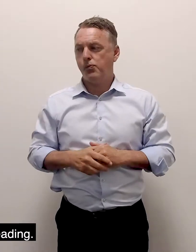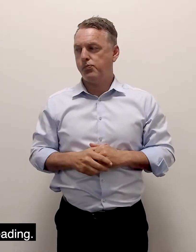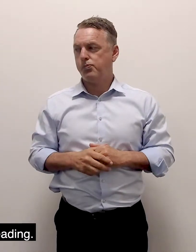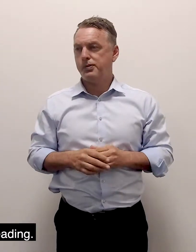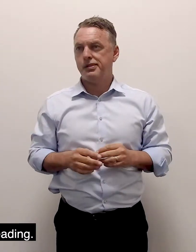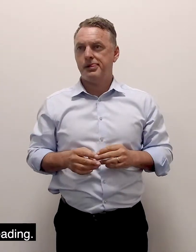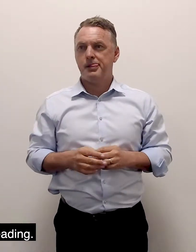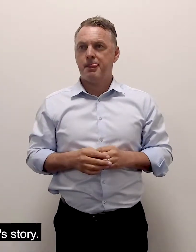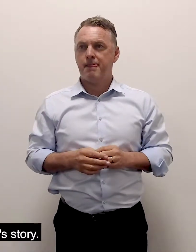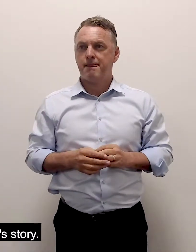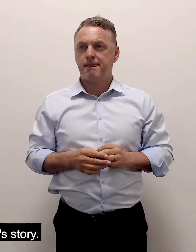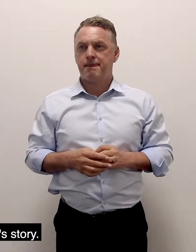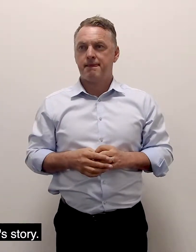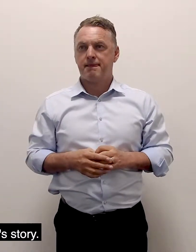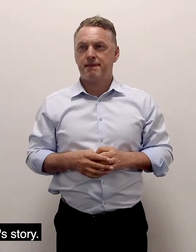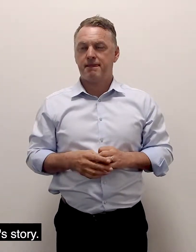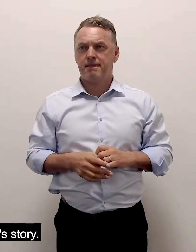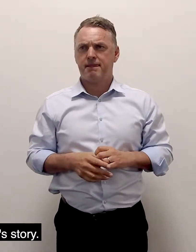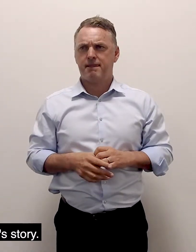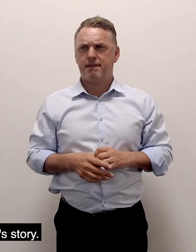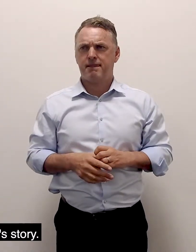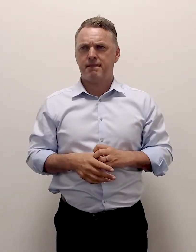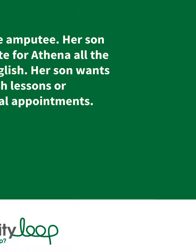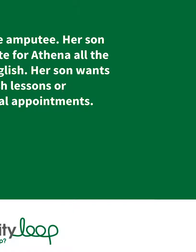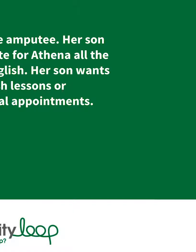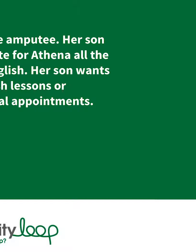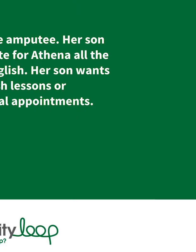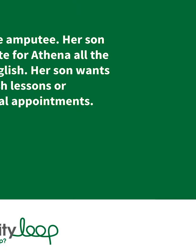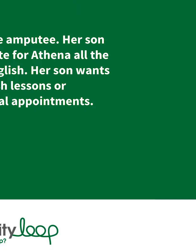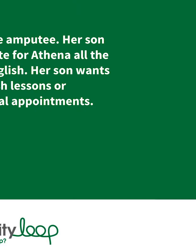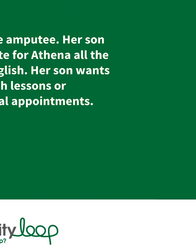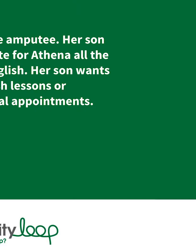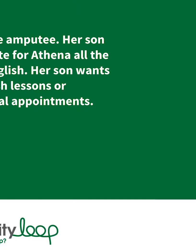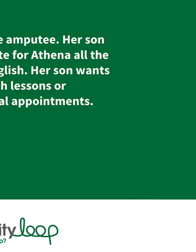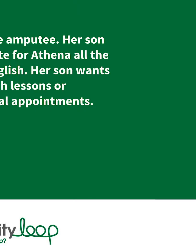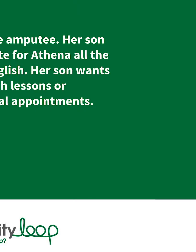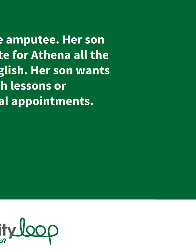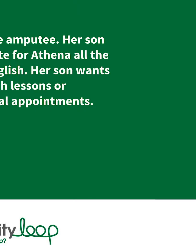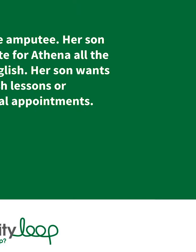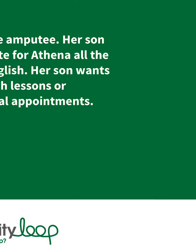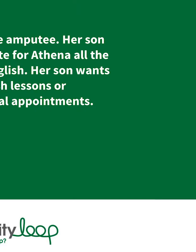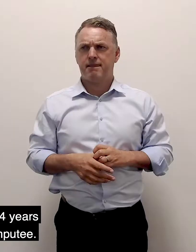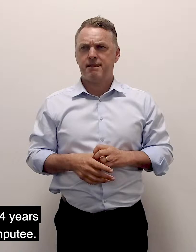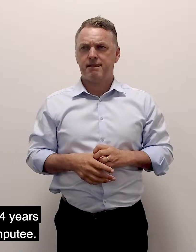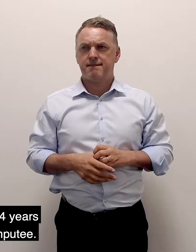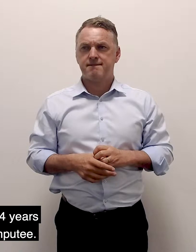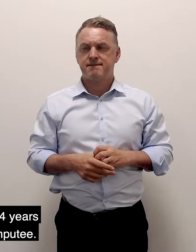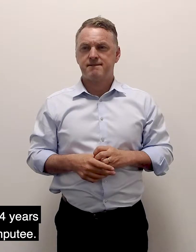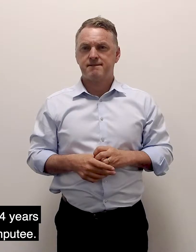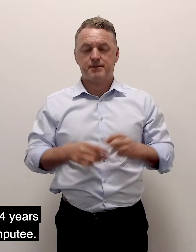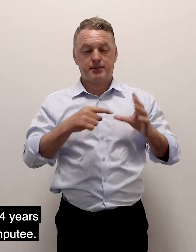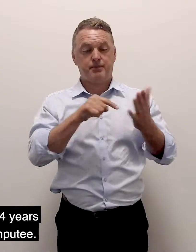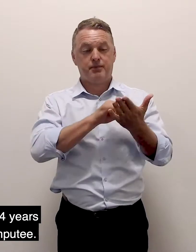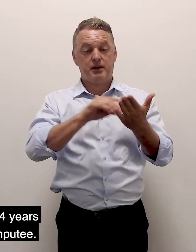whilst you do the reading. Okay. So let's hear Athena's story. Yeah. Image of exercise card being read. Athena